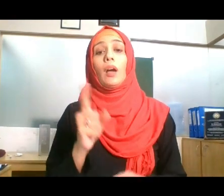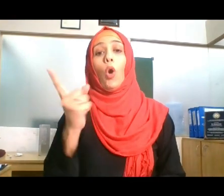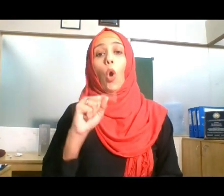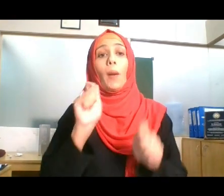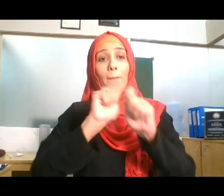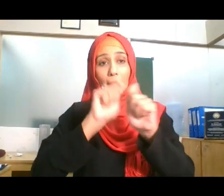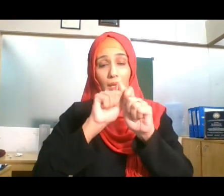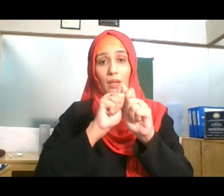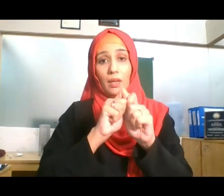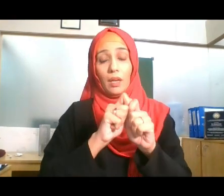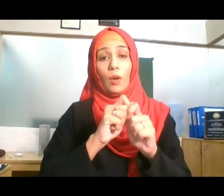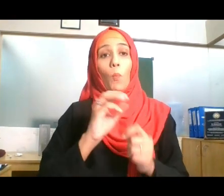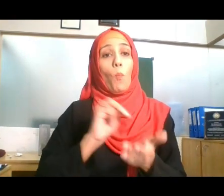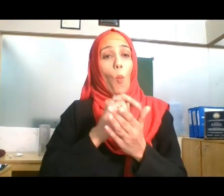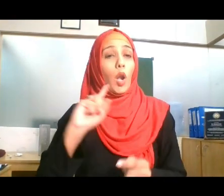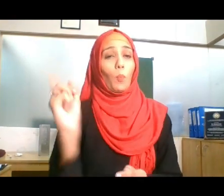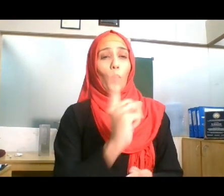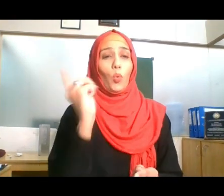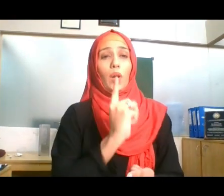organizing countrywide